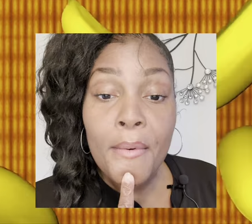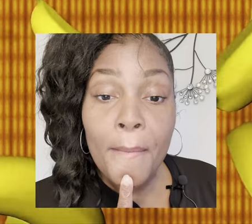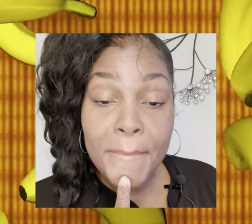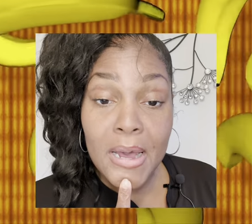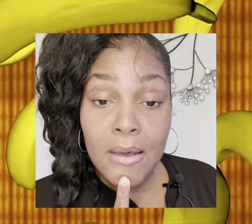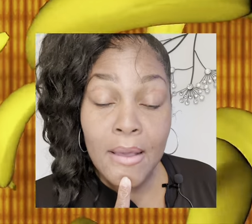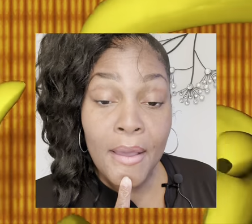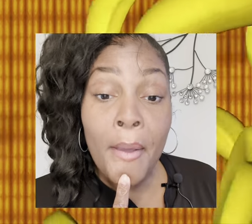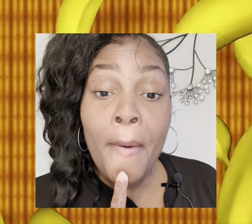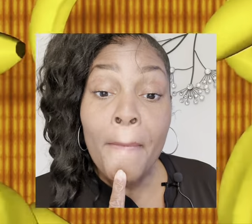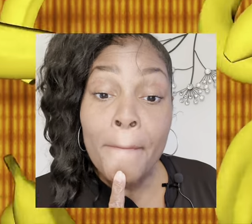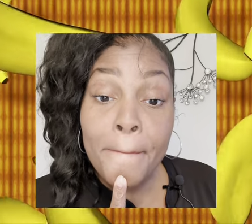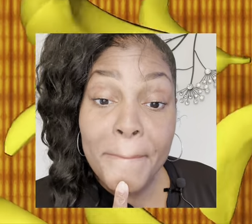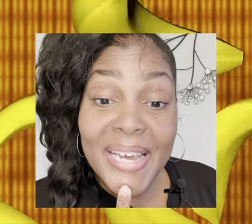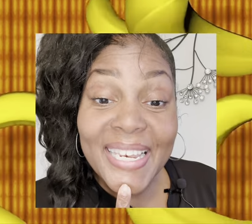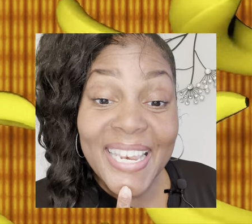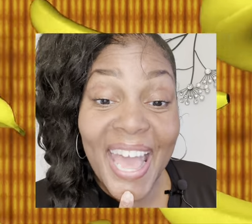B,